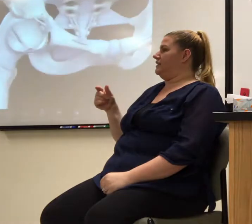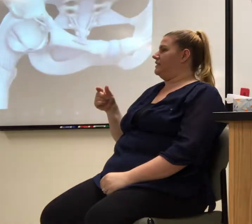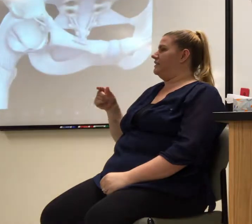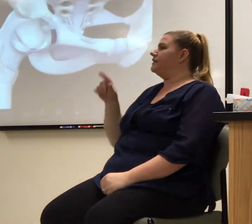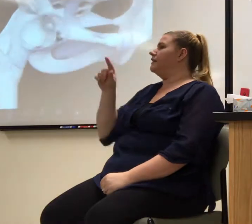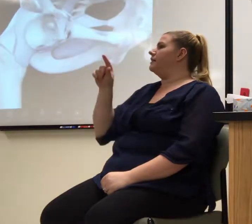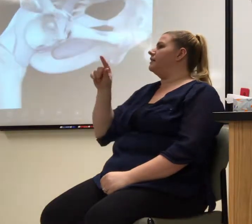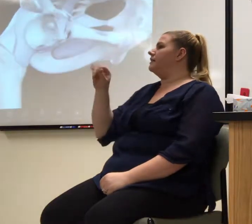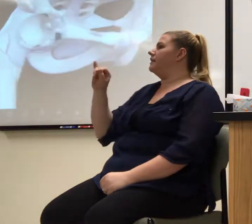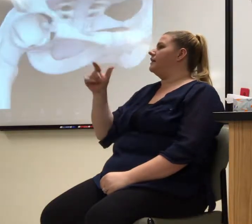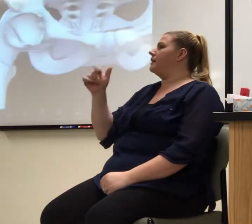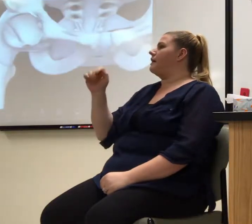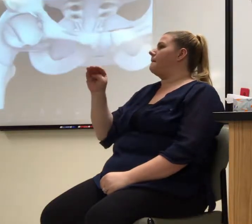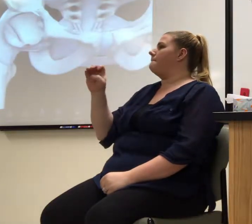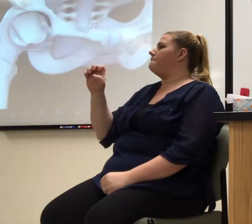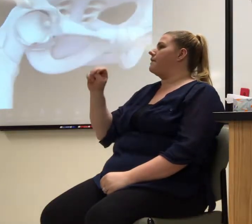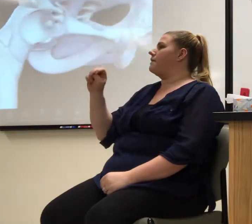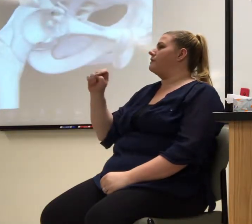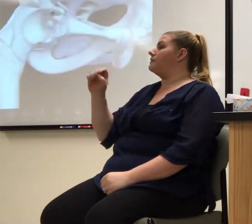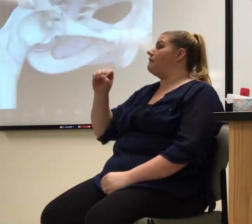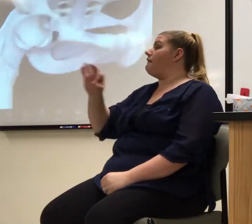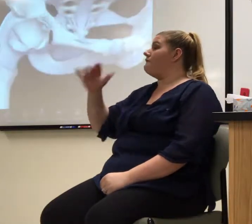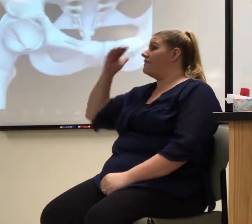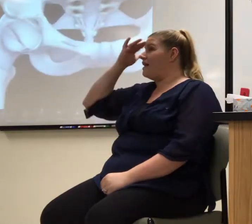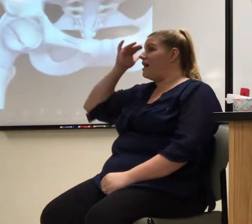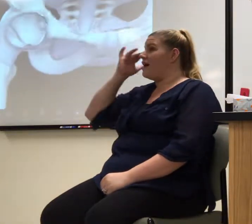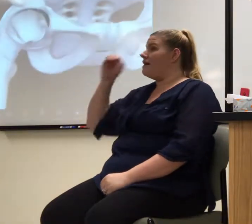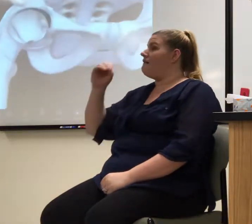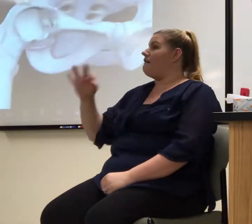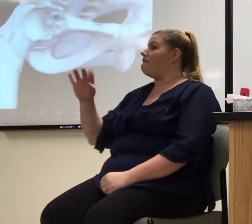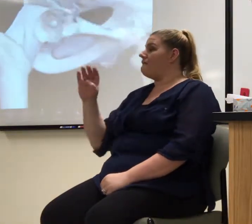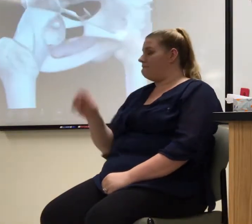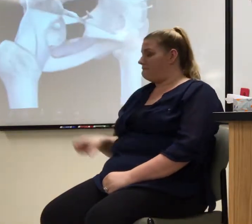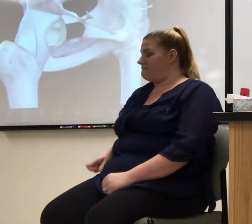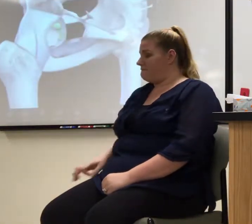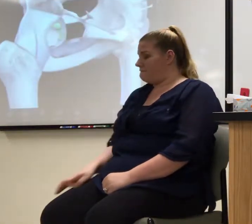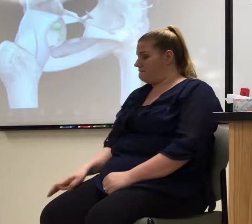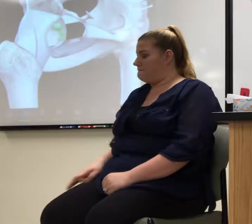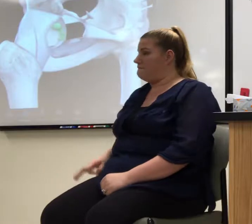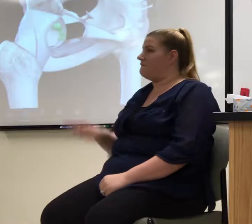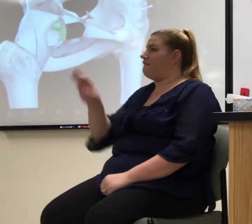femur. It's right on the tip of the head.